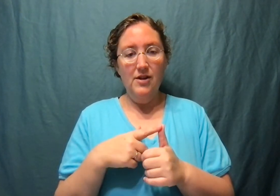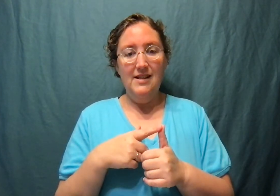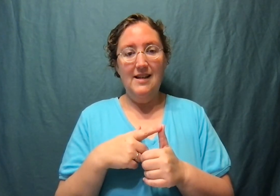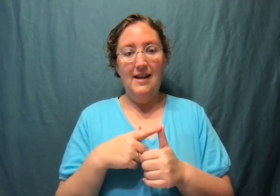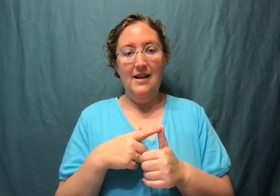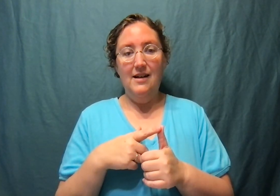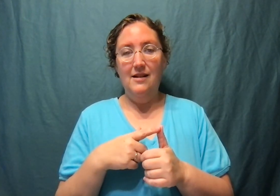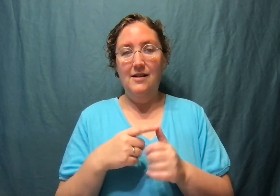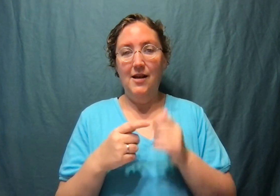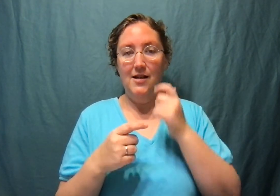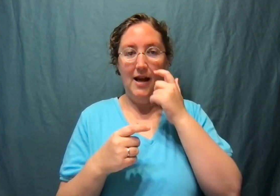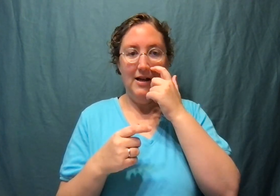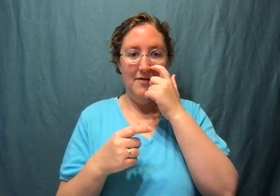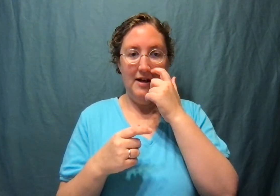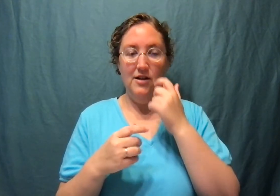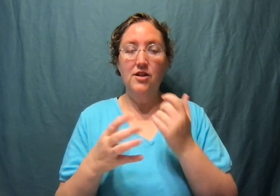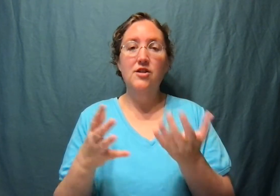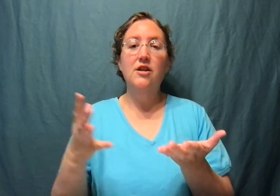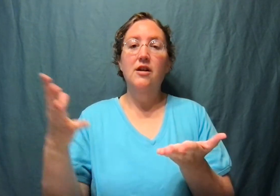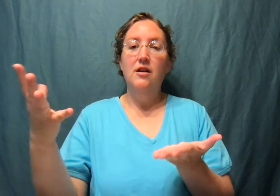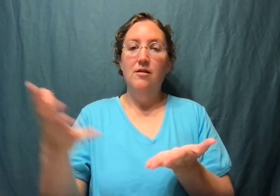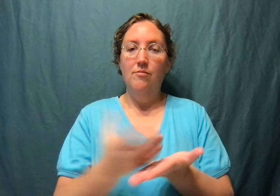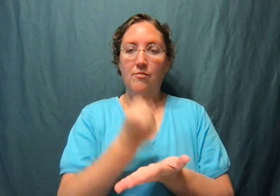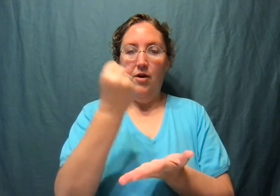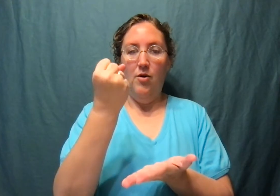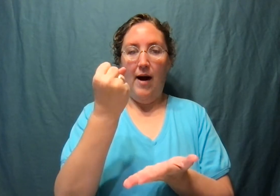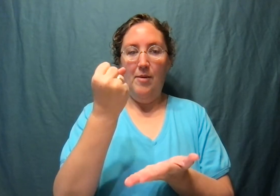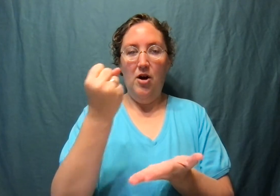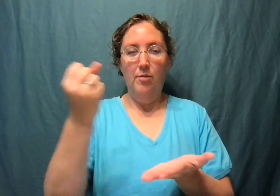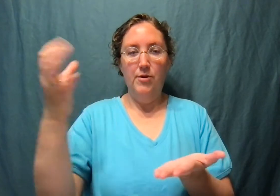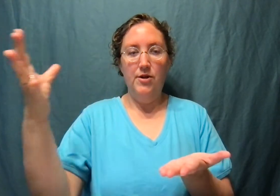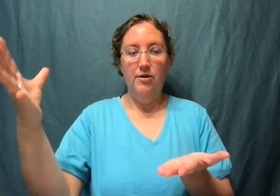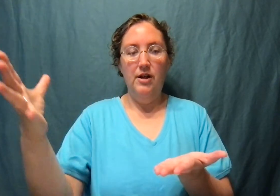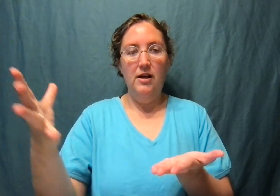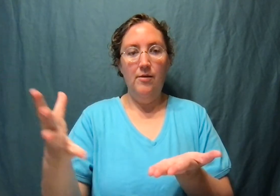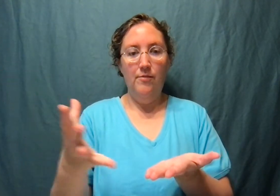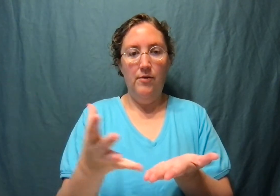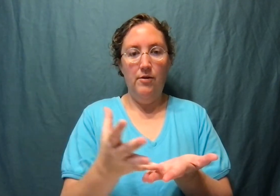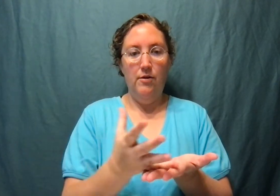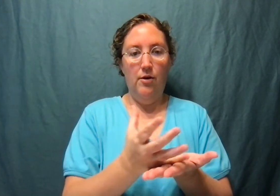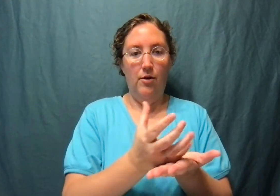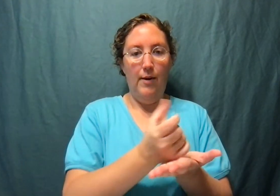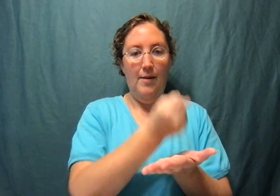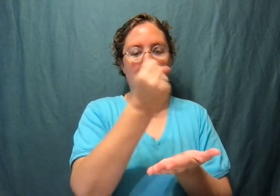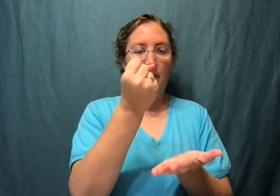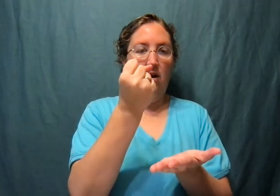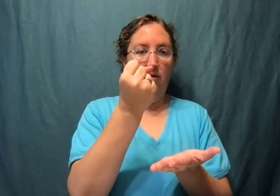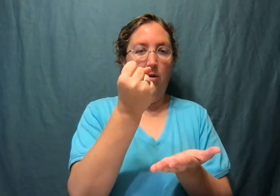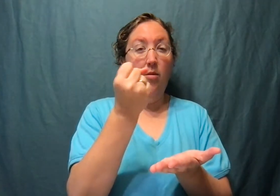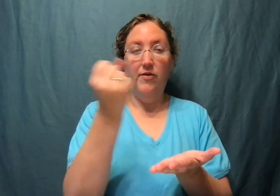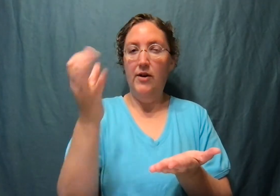first is take advantage, grab an opportunity, grab something off the palm of your